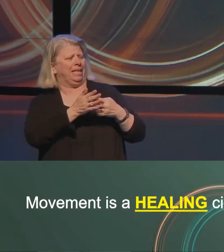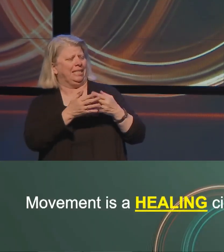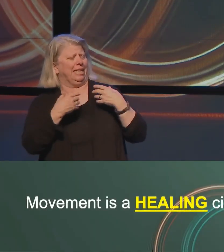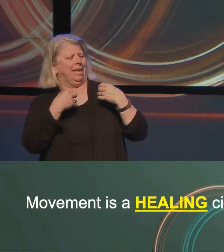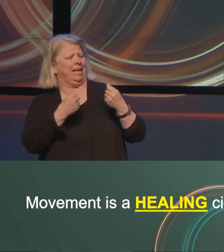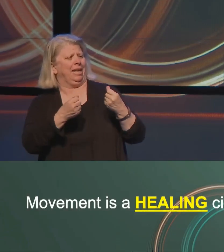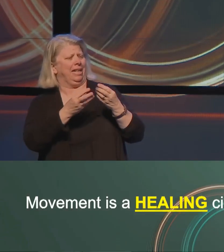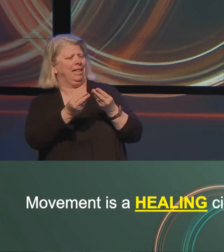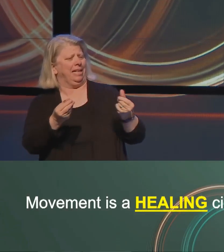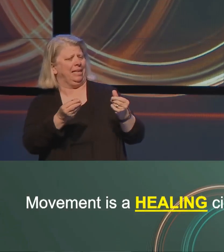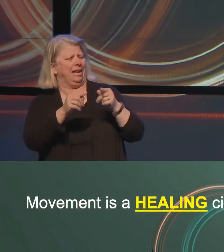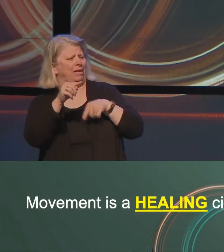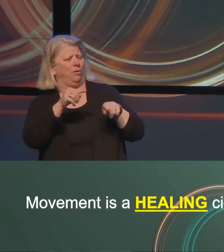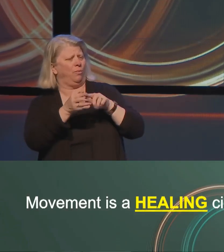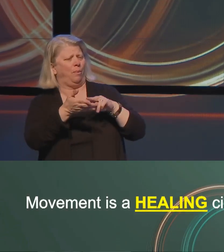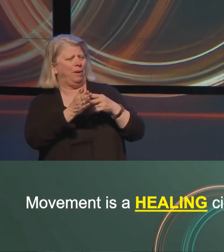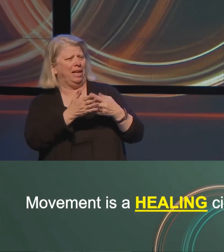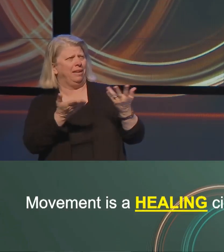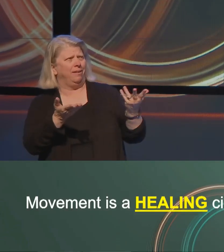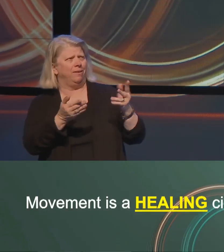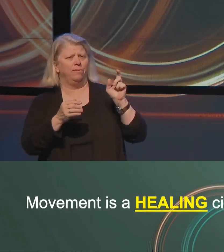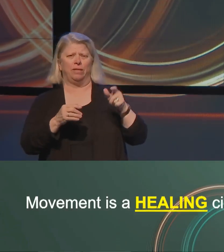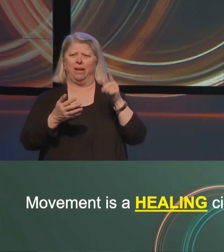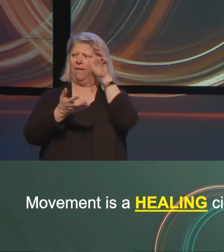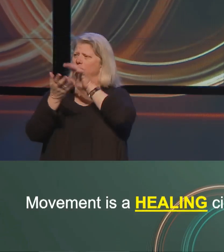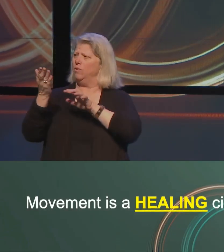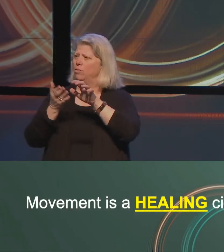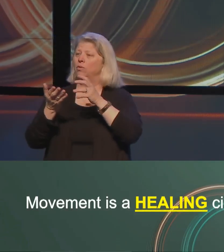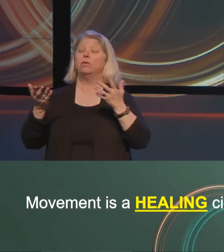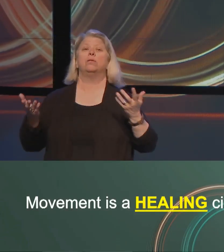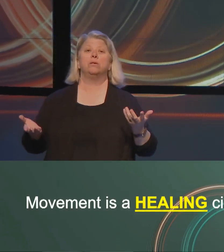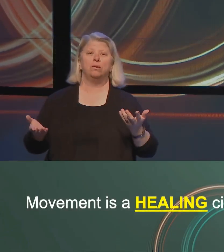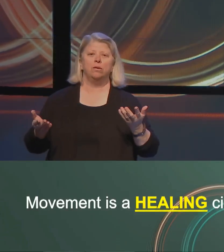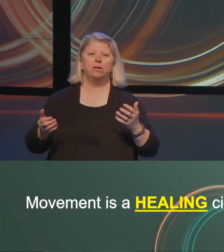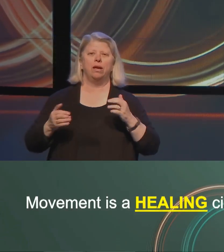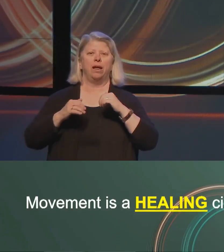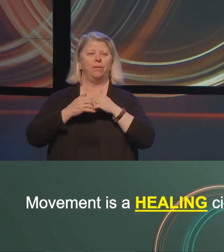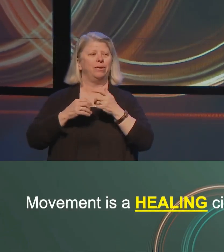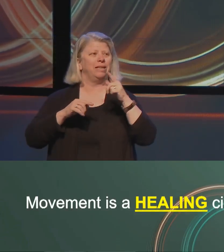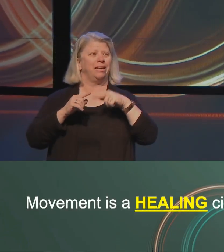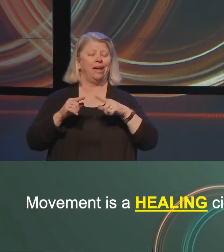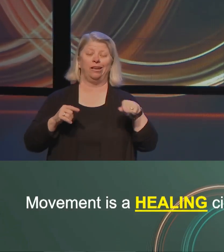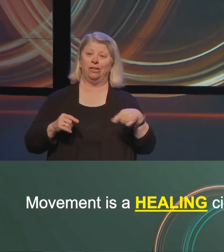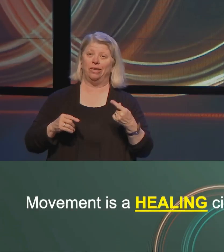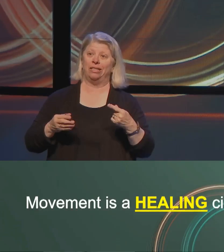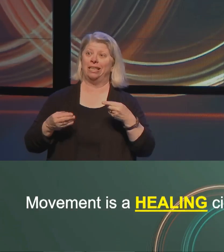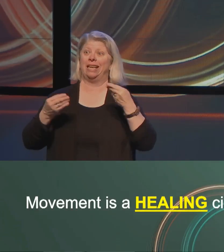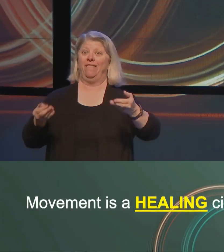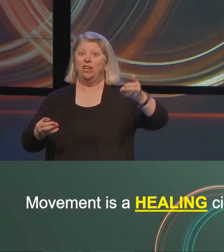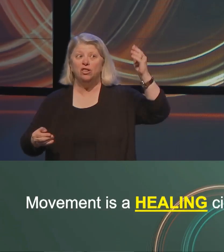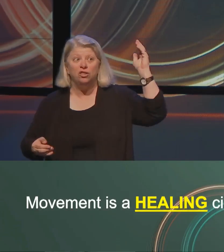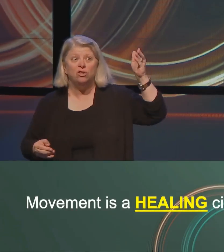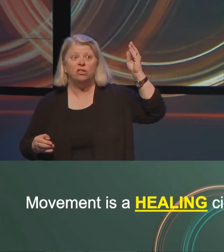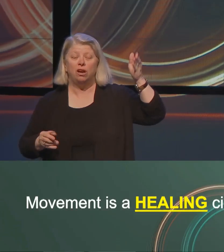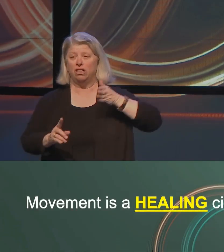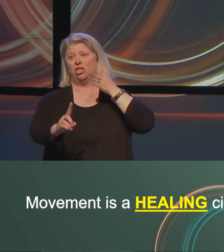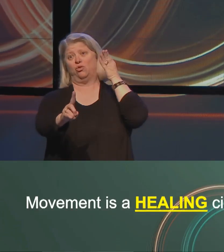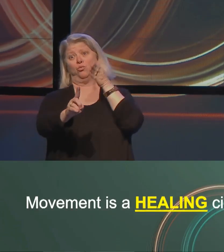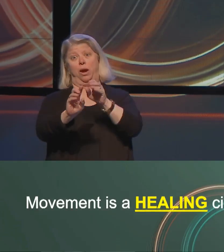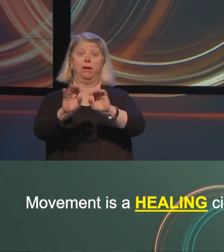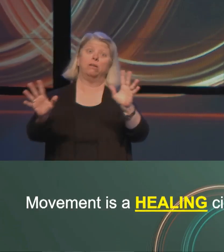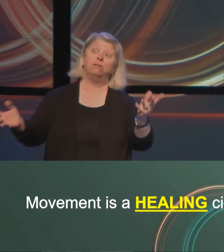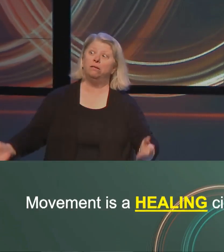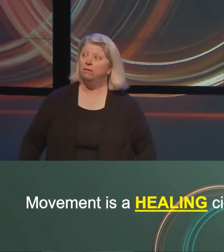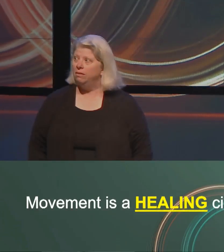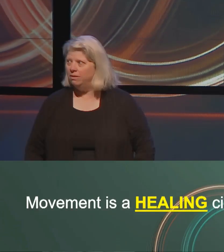circle, right? What are you talking about? I'm so confused. How come you can't just give a talk that is straightforward?